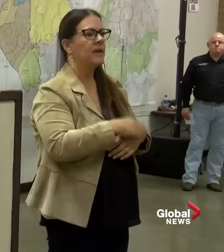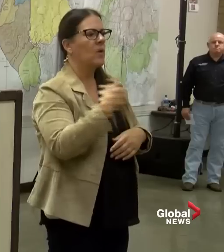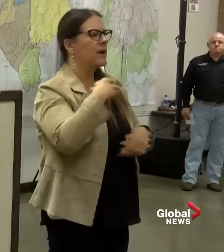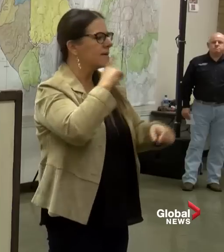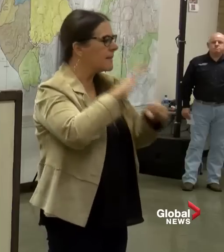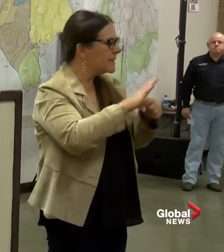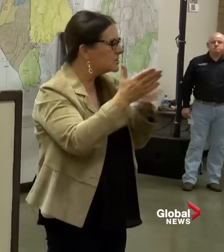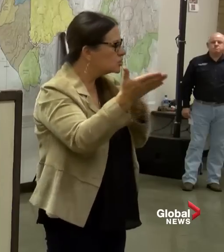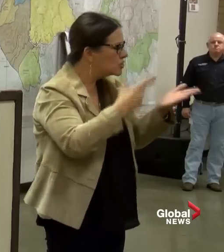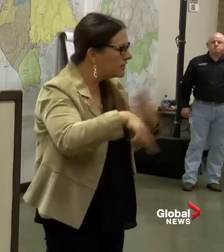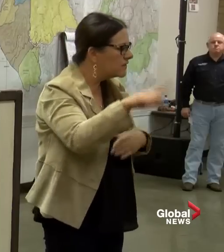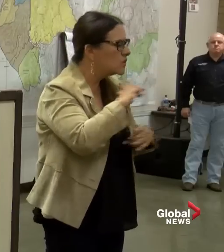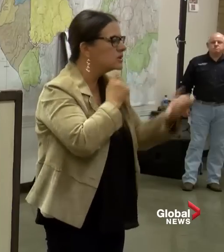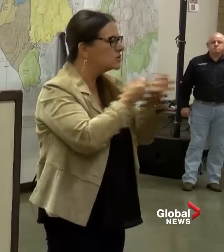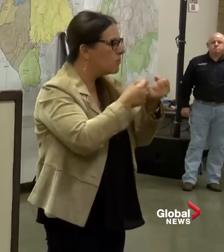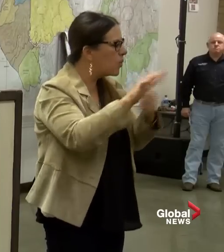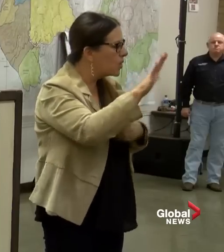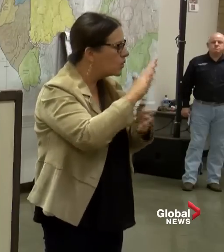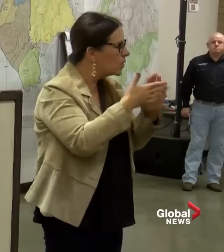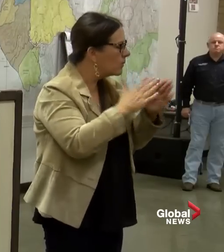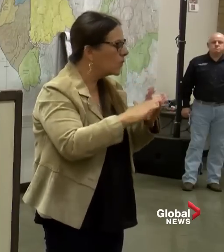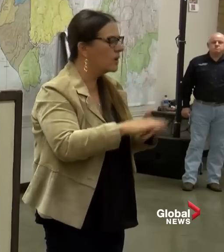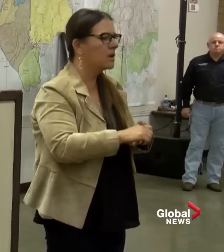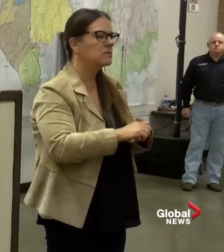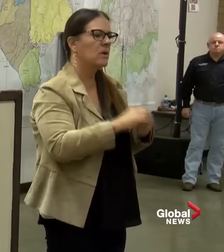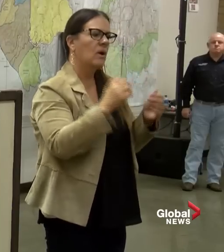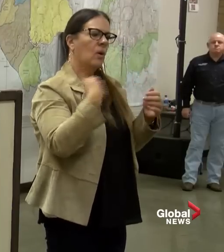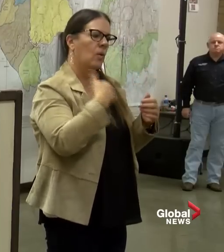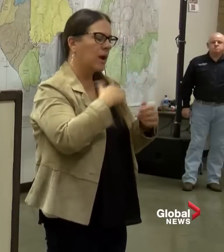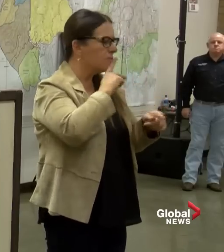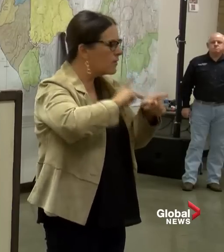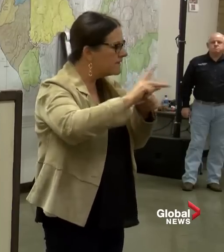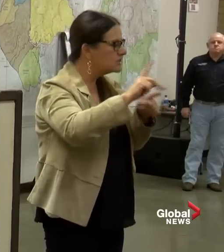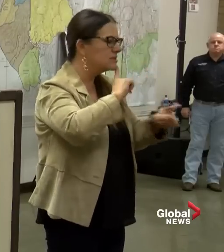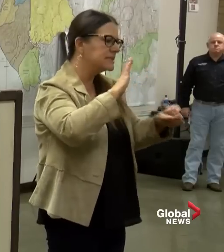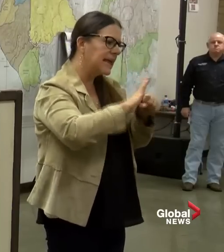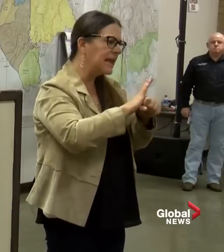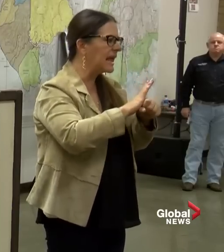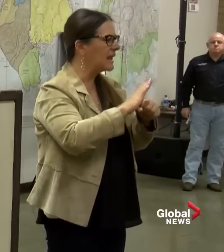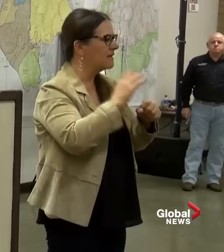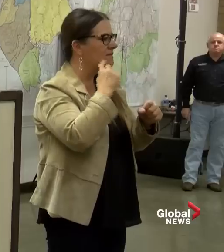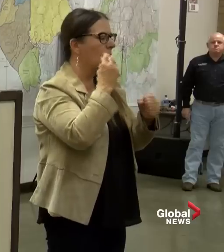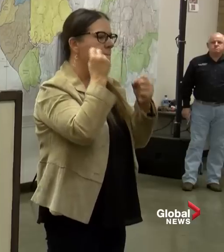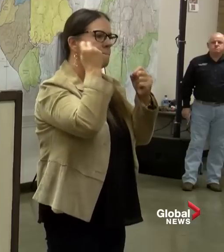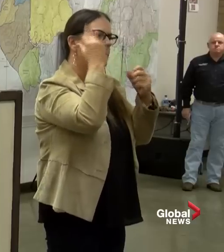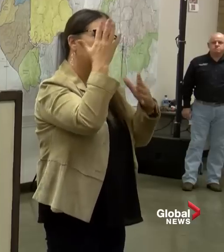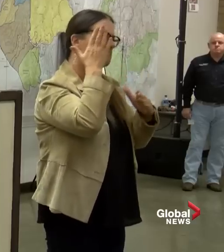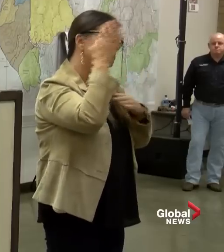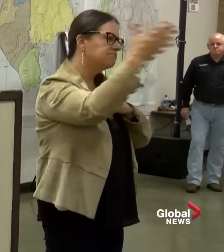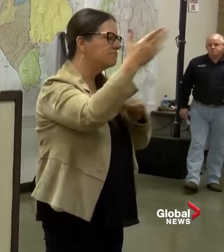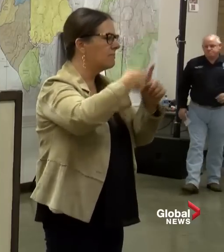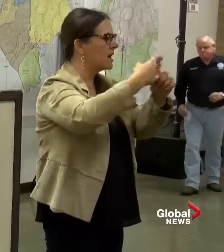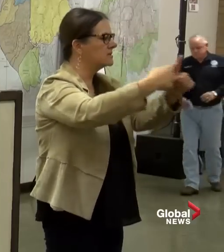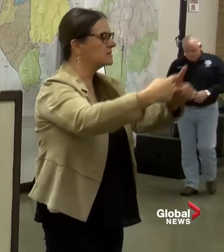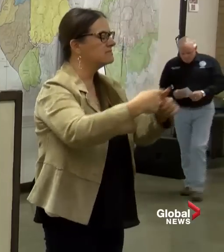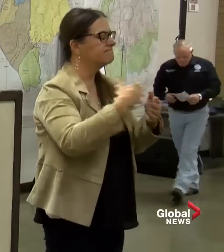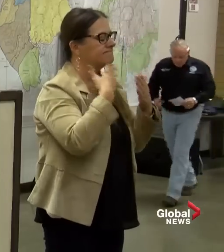your community and supporting your community with the utmost professionalism and dedication for many, many months to come. Thank you.